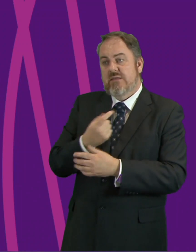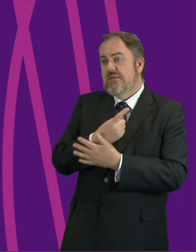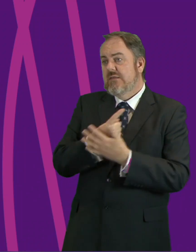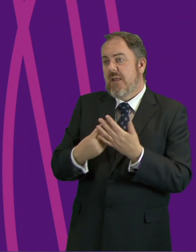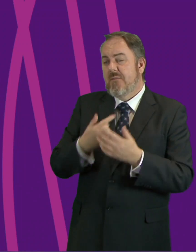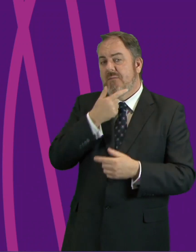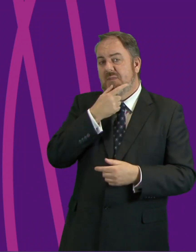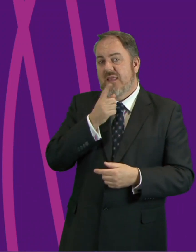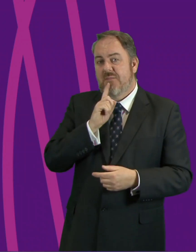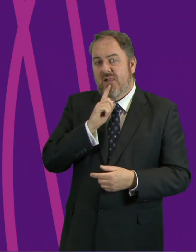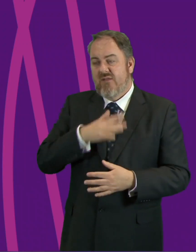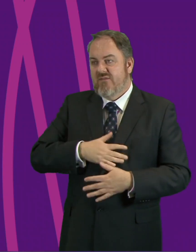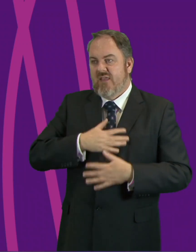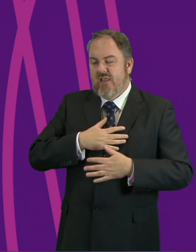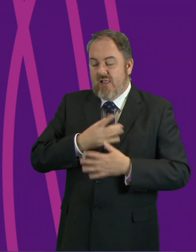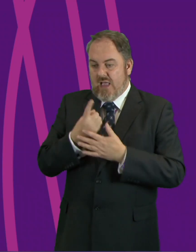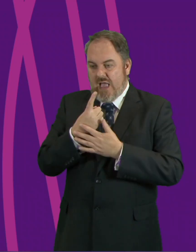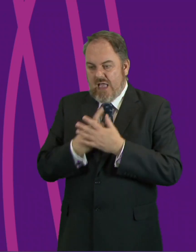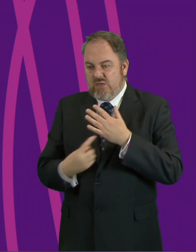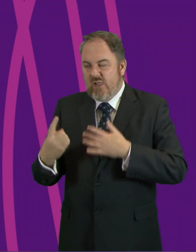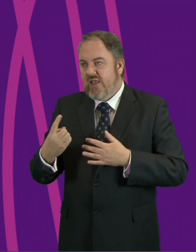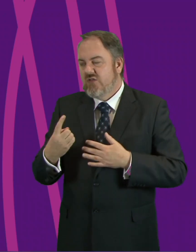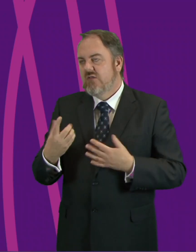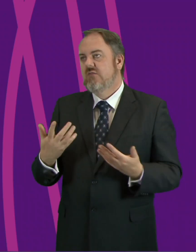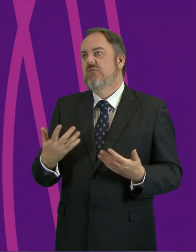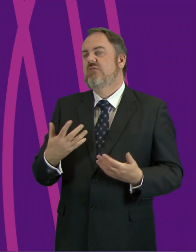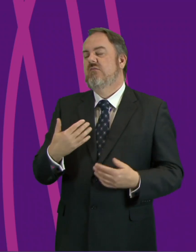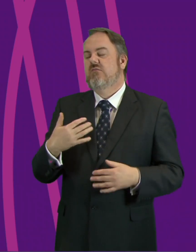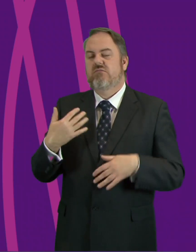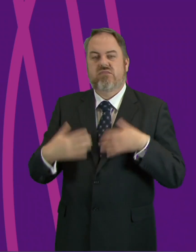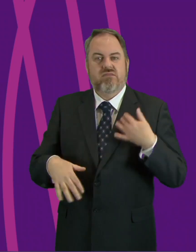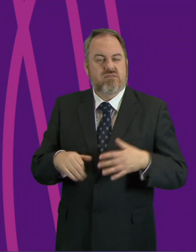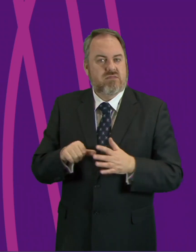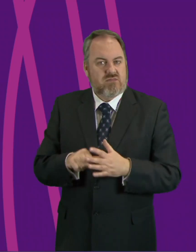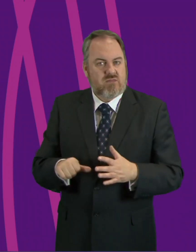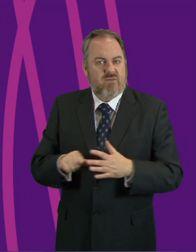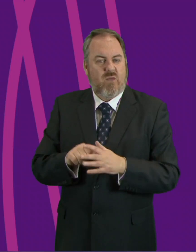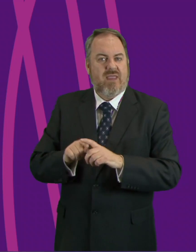isolation will pose particular challenges, people with family caring